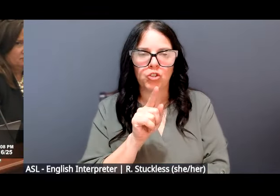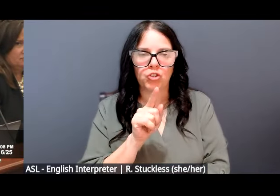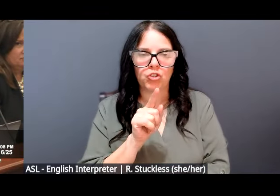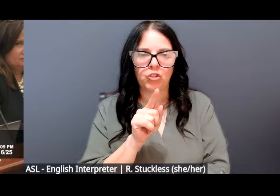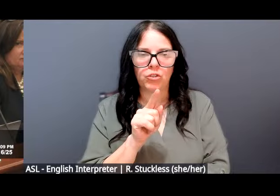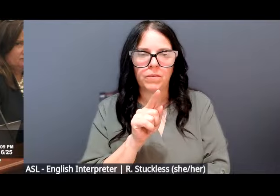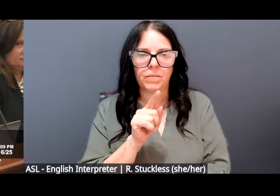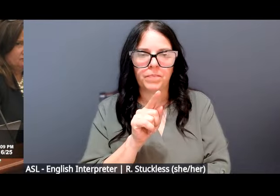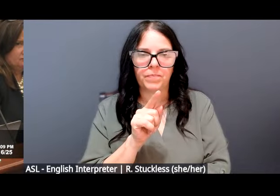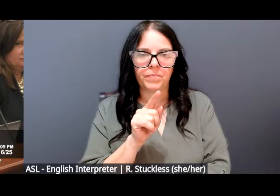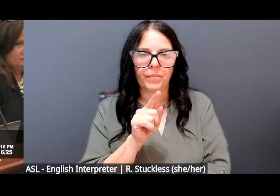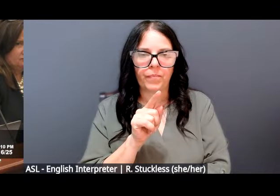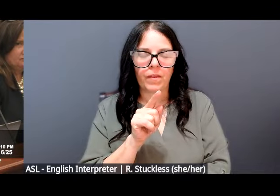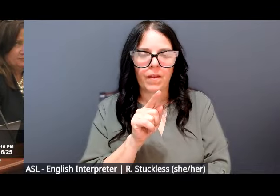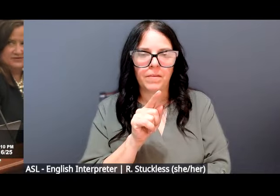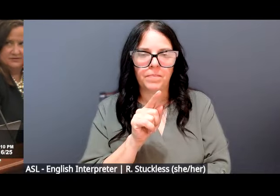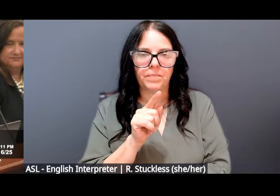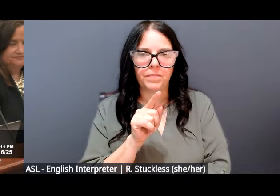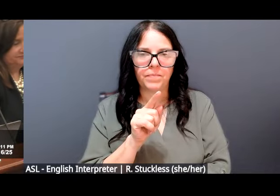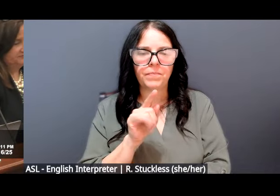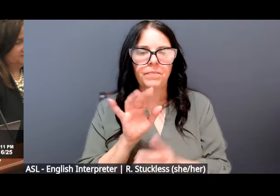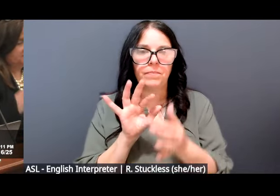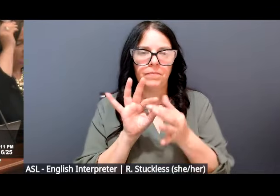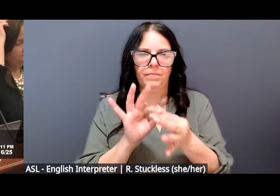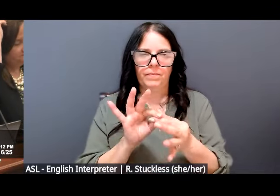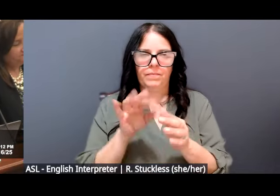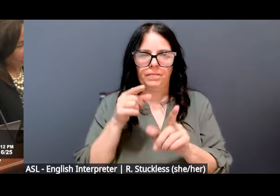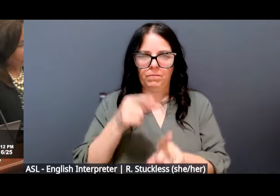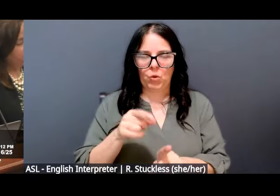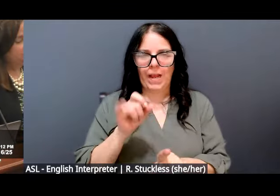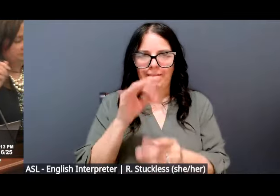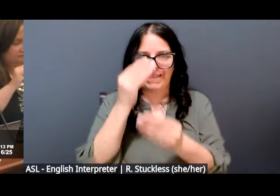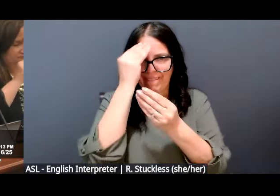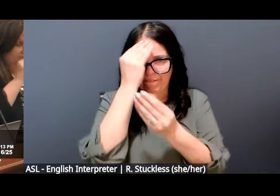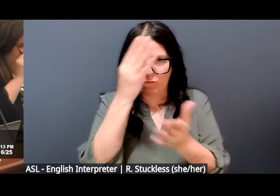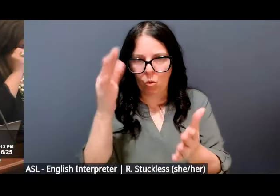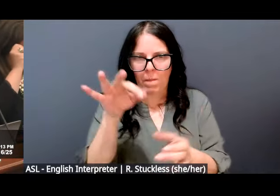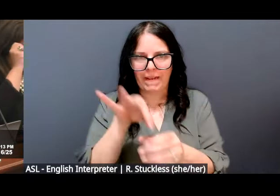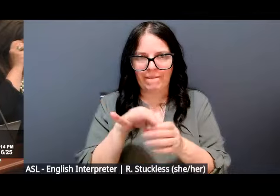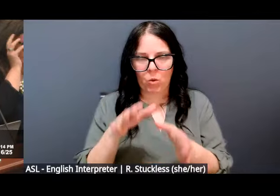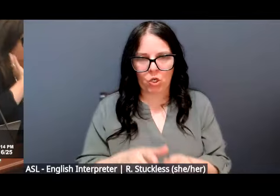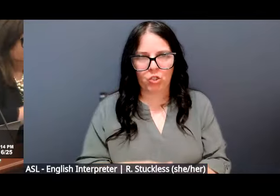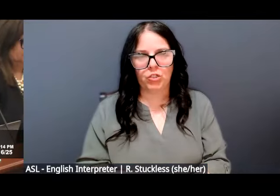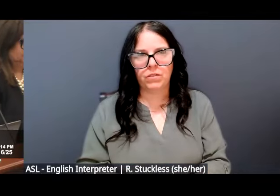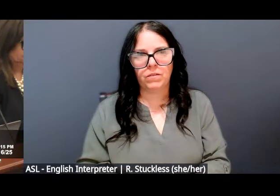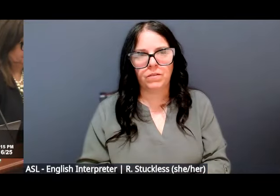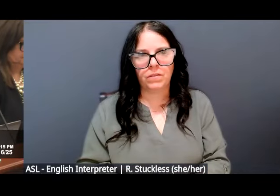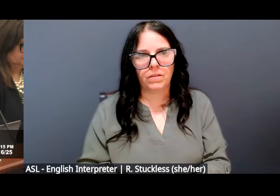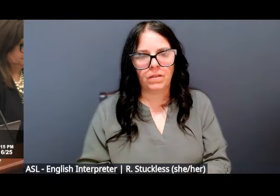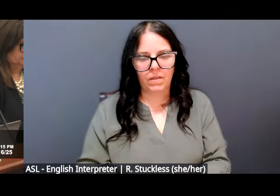in terms of informing voters, I don't know